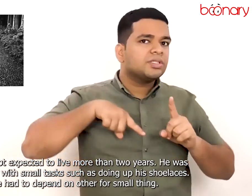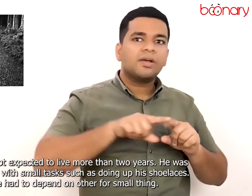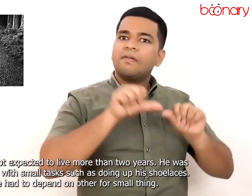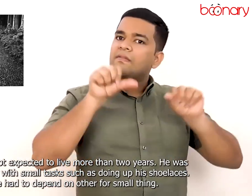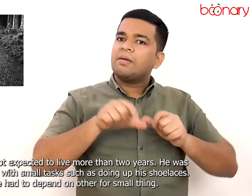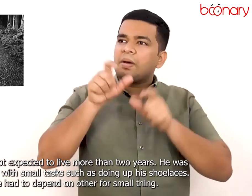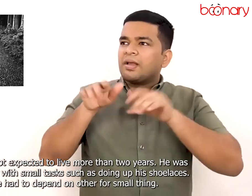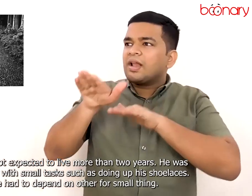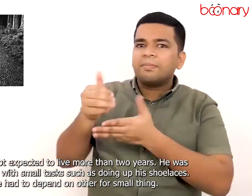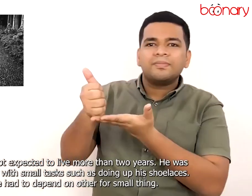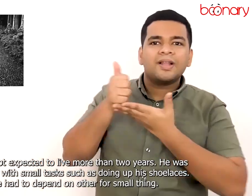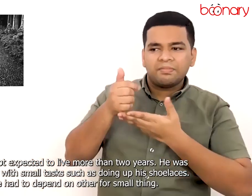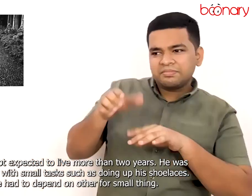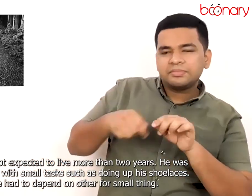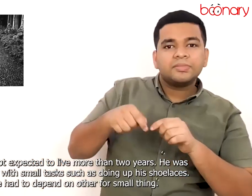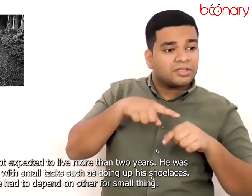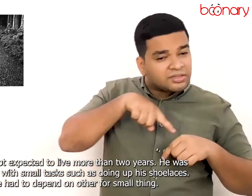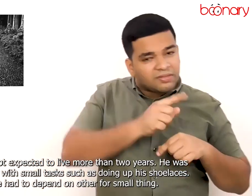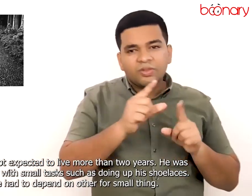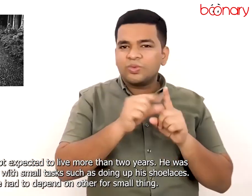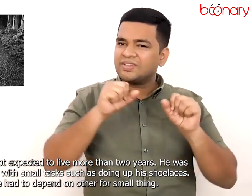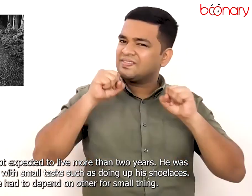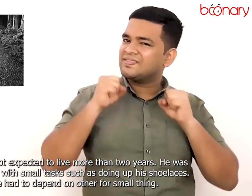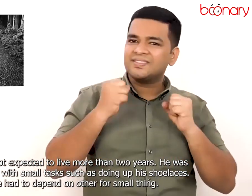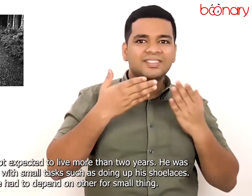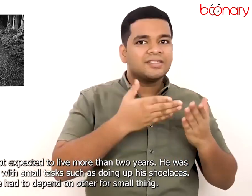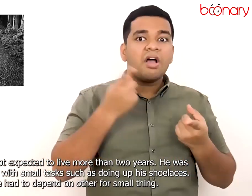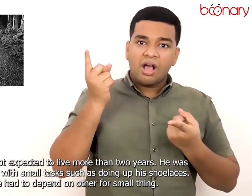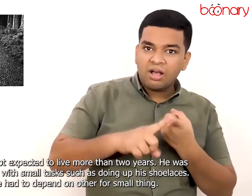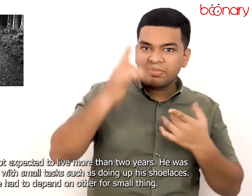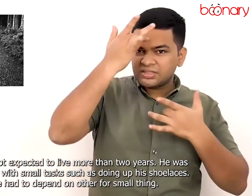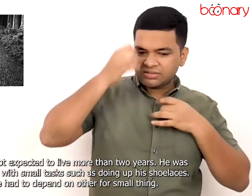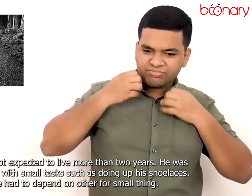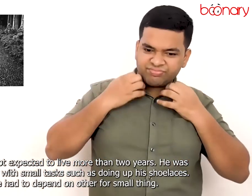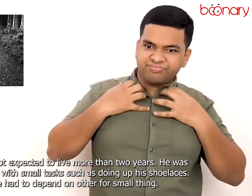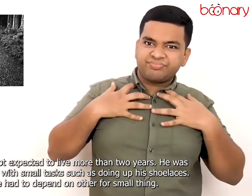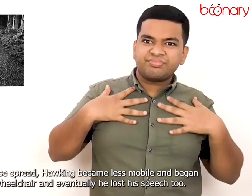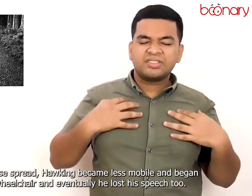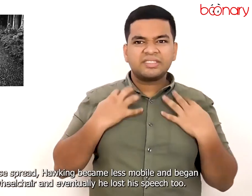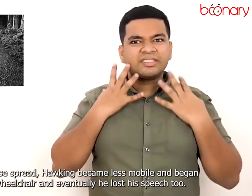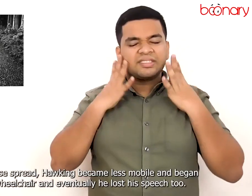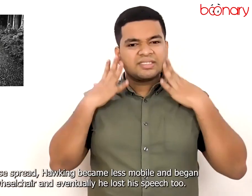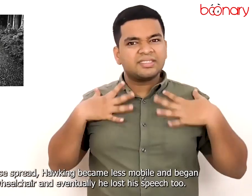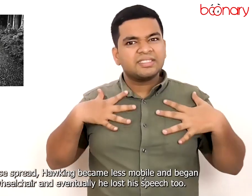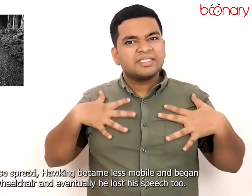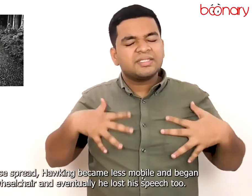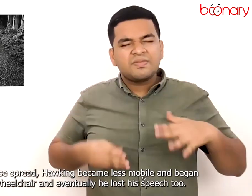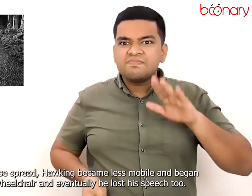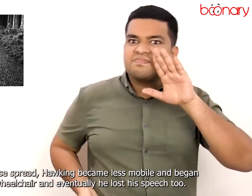shoelaces. He had to depend on others for every small thing. As the disease spread, Hawking